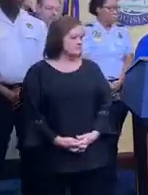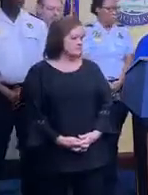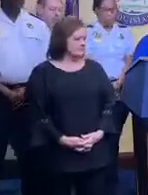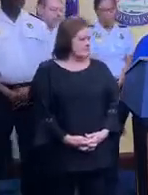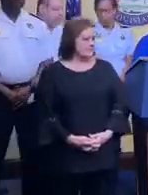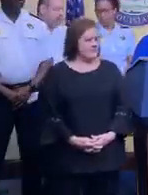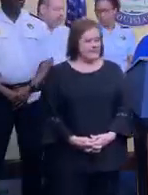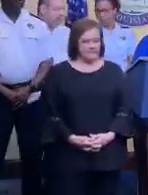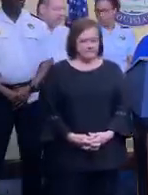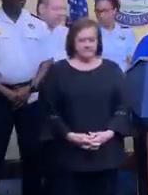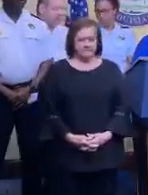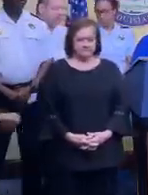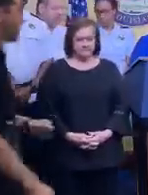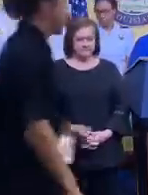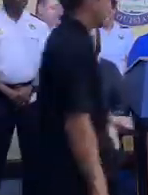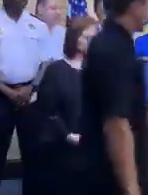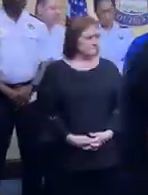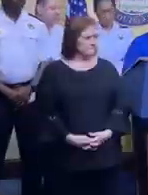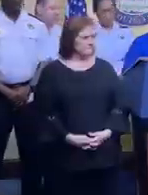Yes.